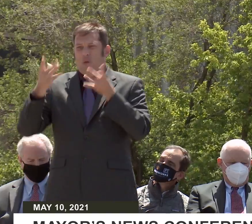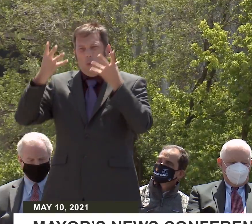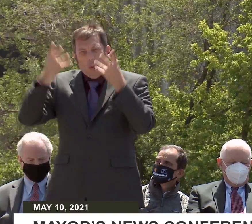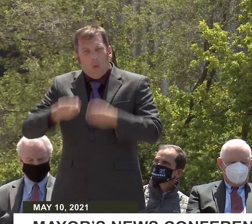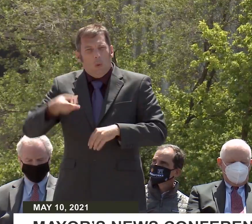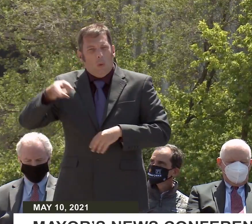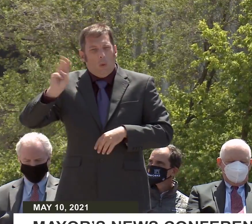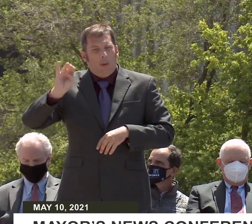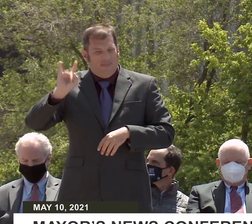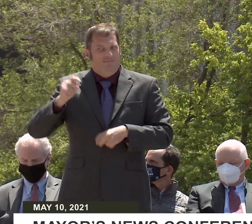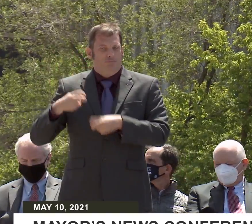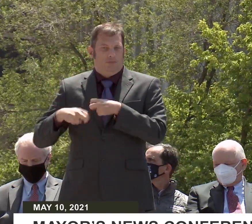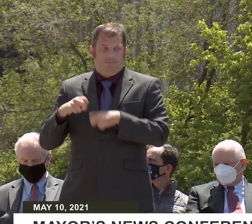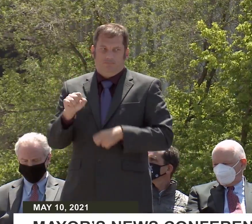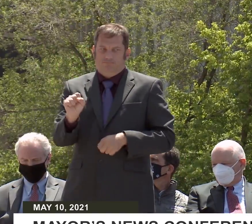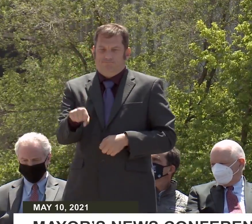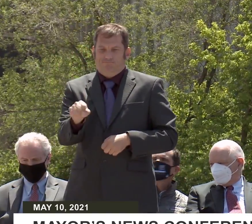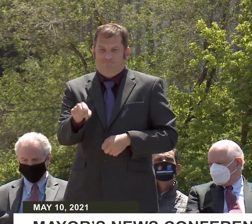great state.